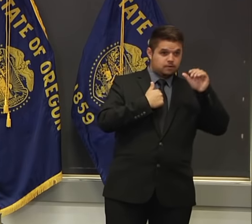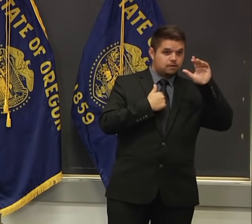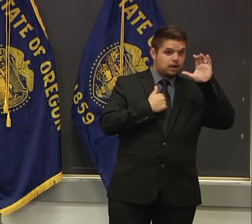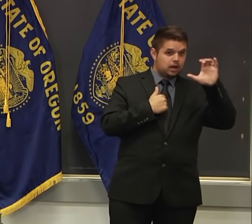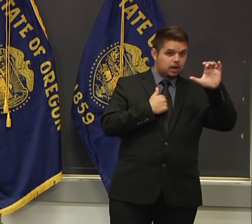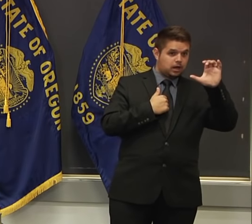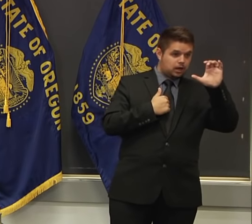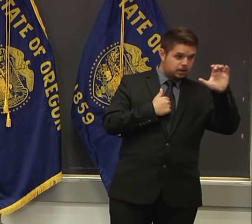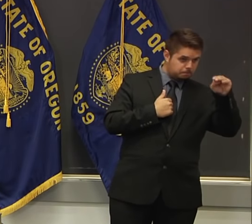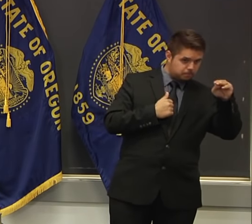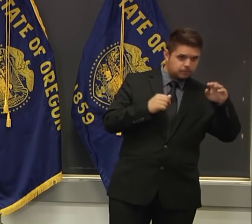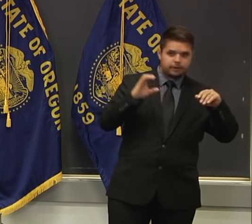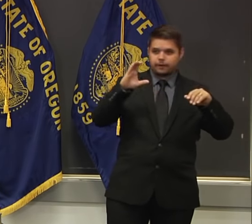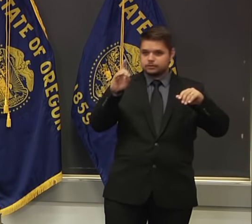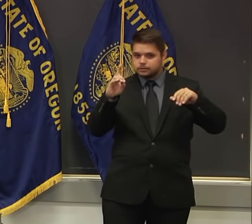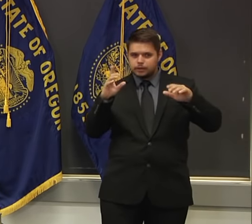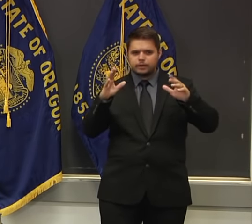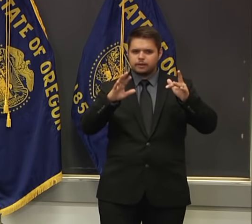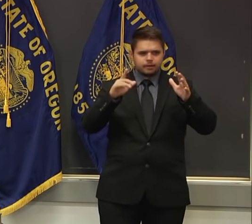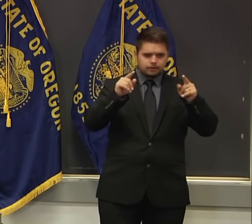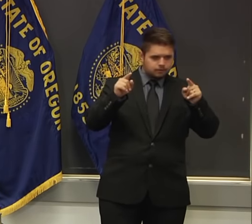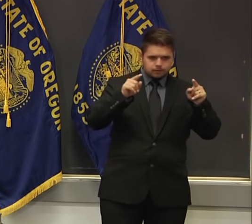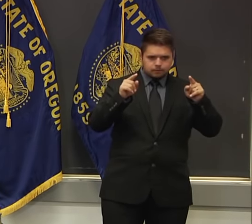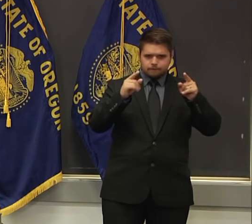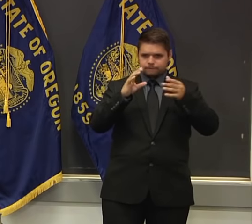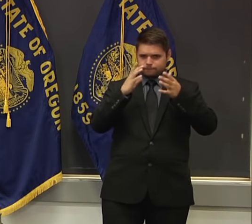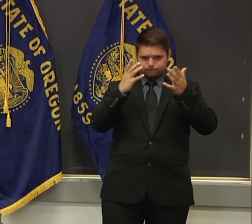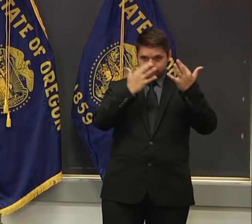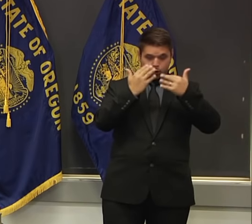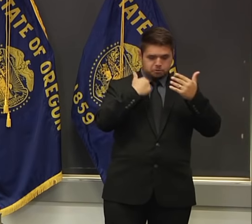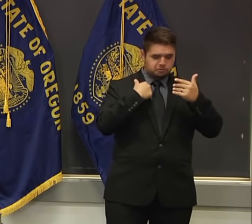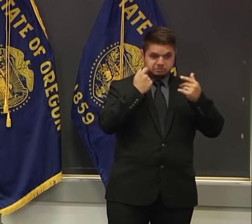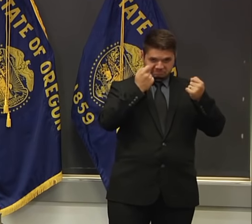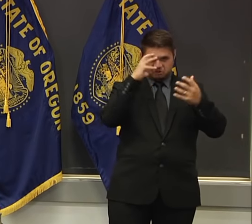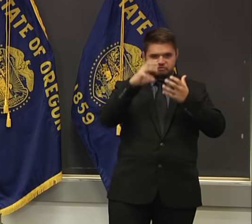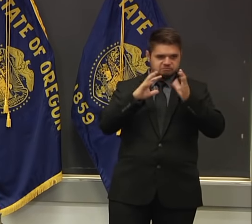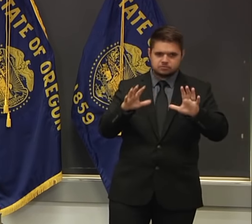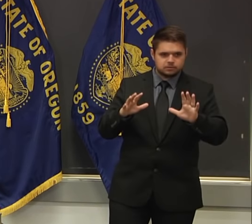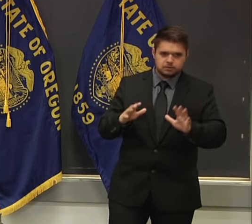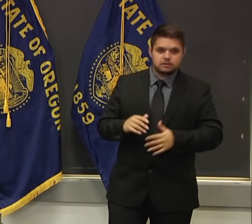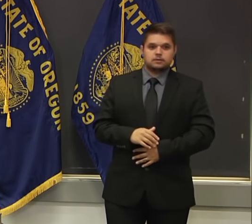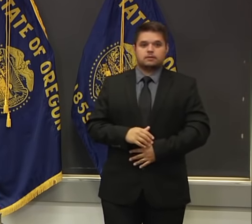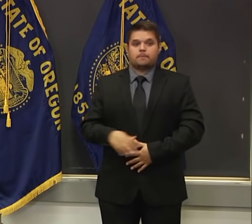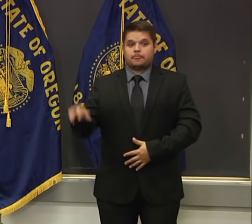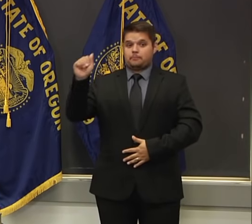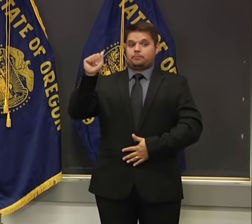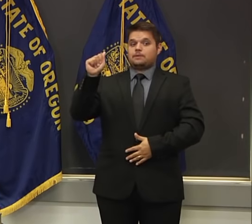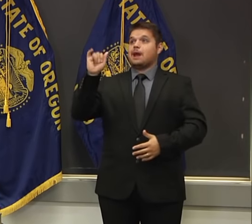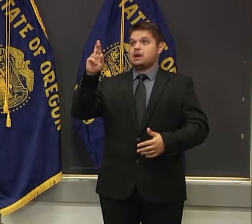Tim asks, with all the toxic particulates in the air, how is this affecting our water supply?